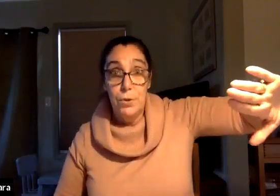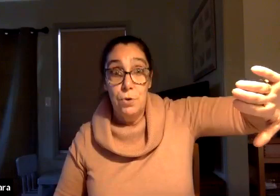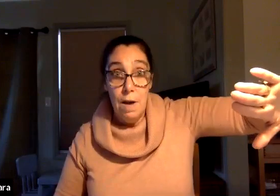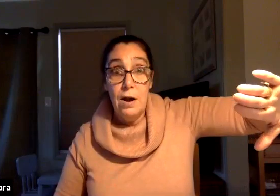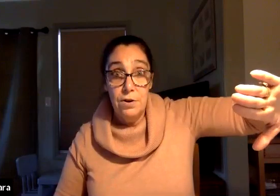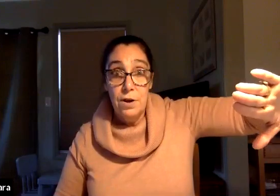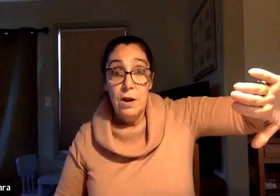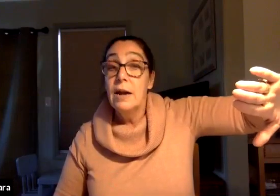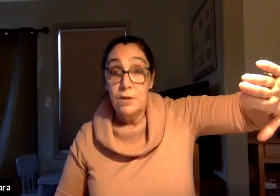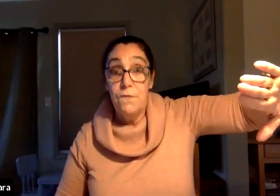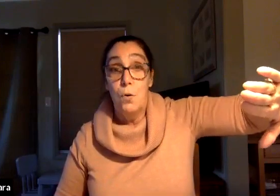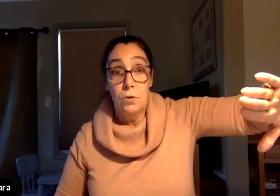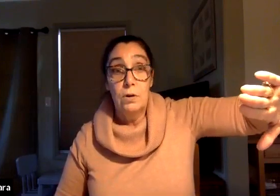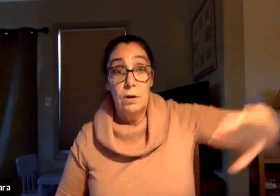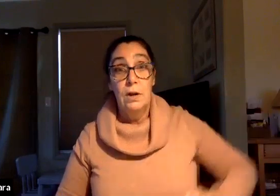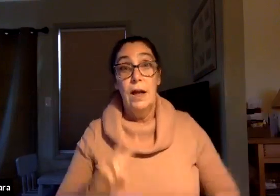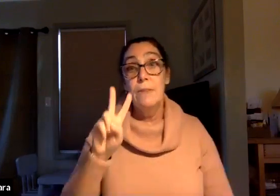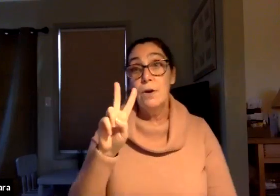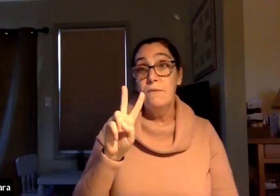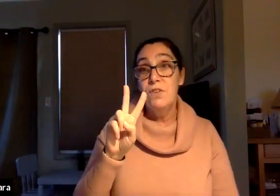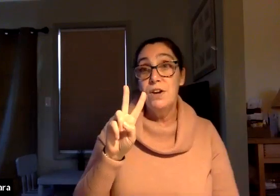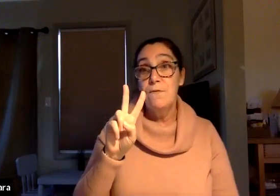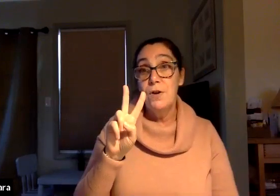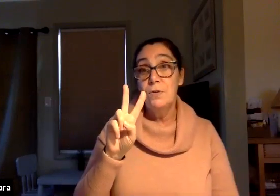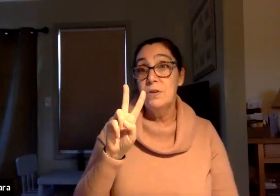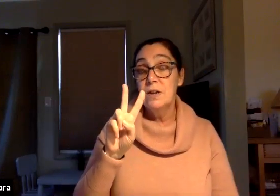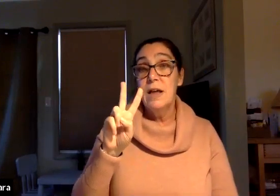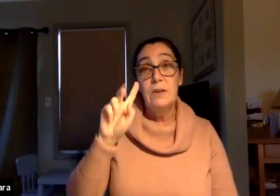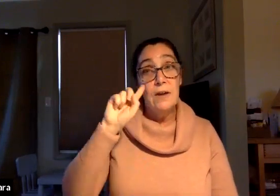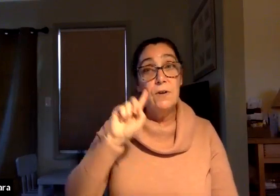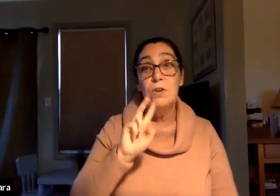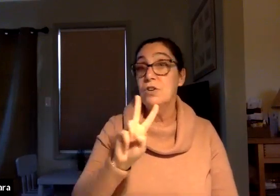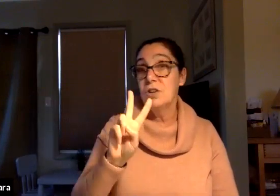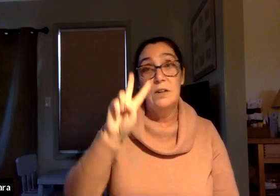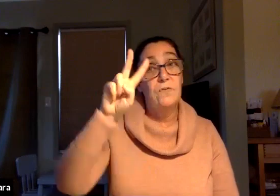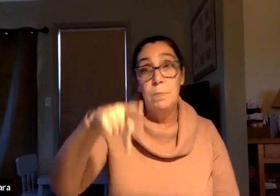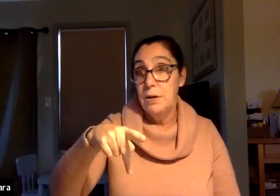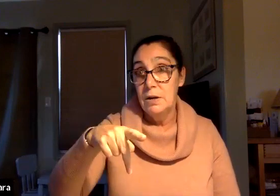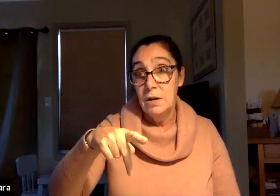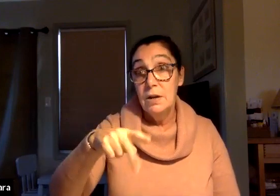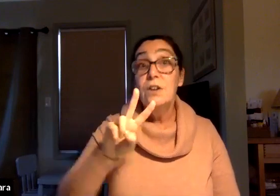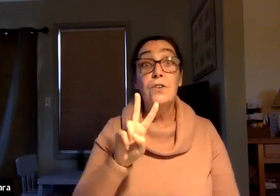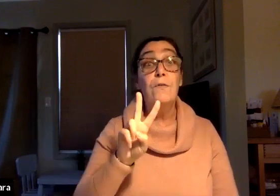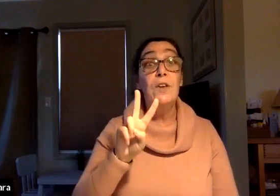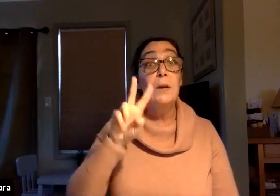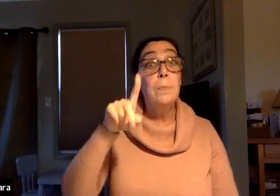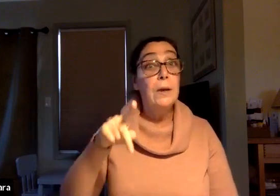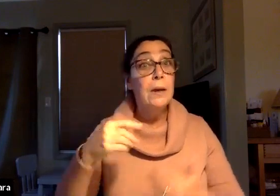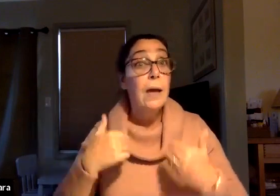computer monitor, and it's a phone. And they're called video phones, and the deaf community just says VP. So VP,